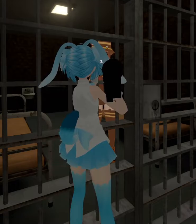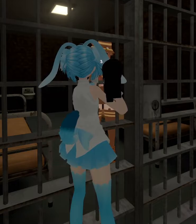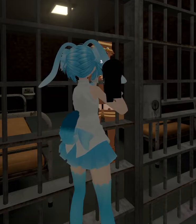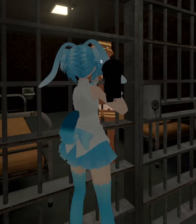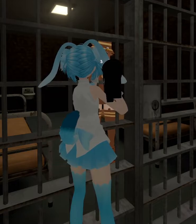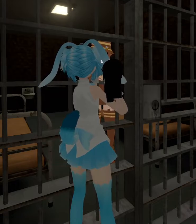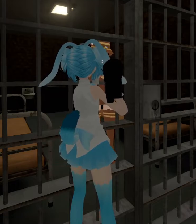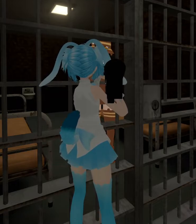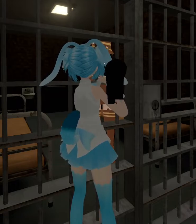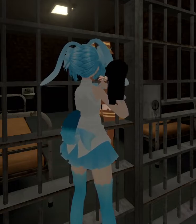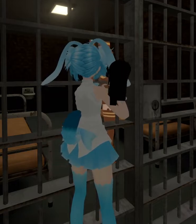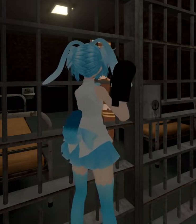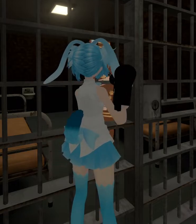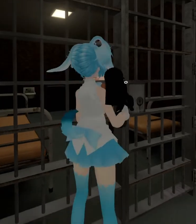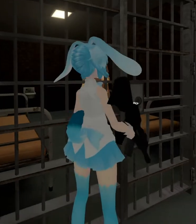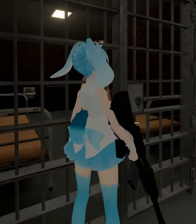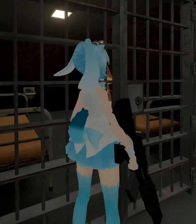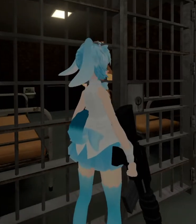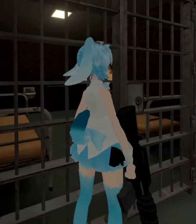that. Mm-hmm.